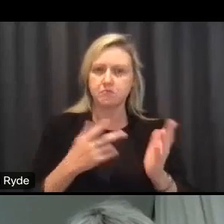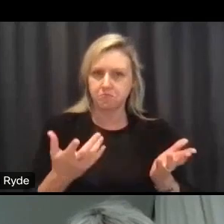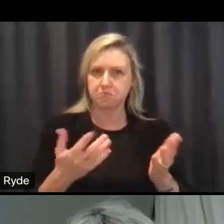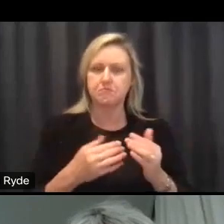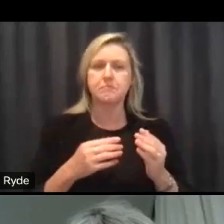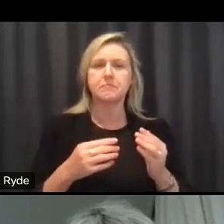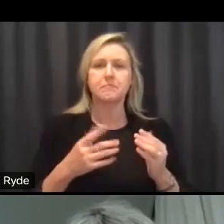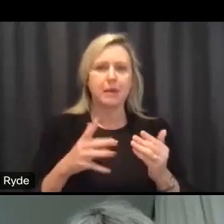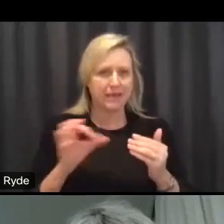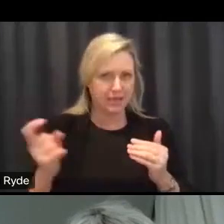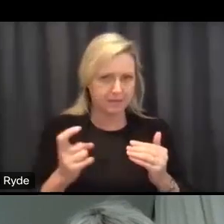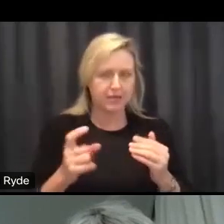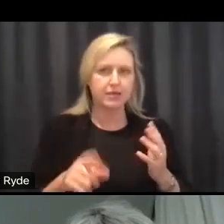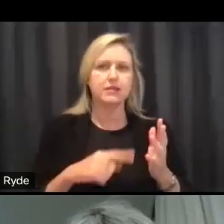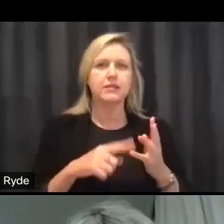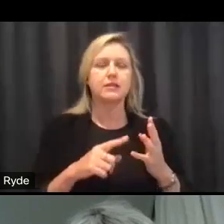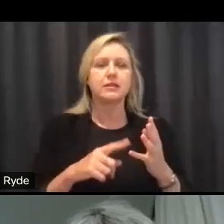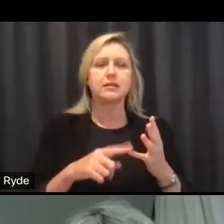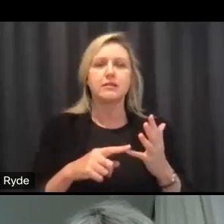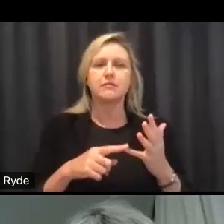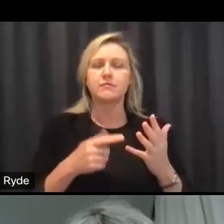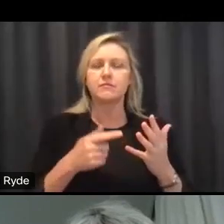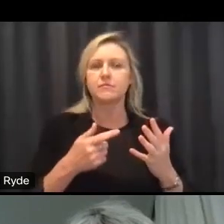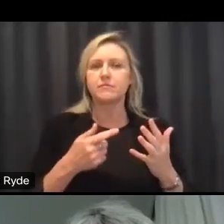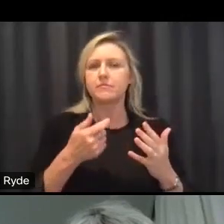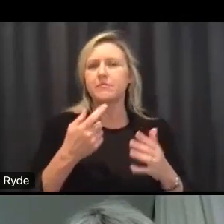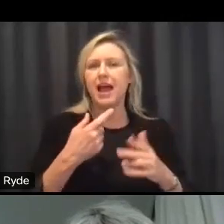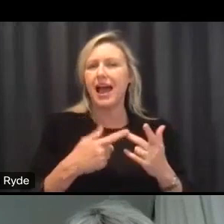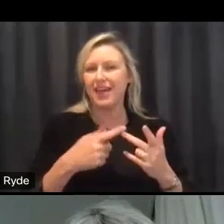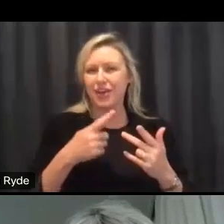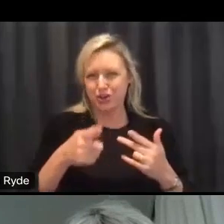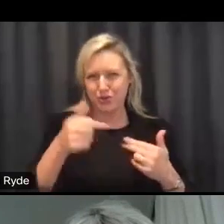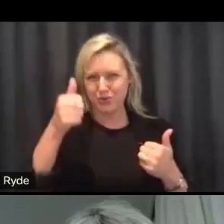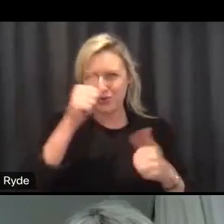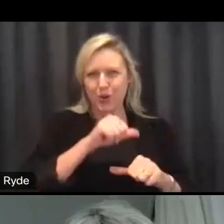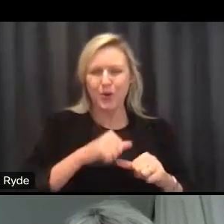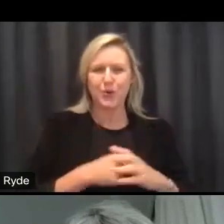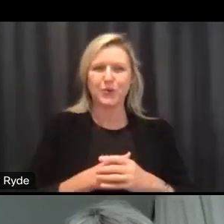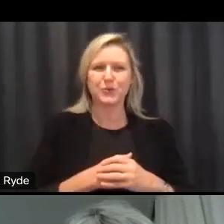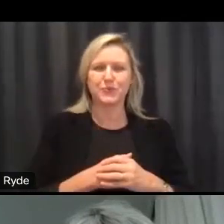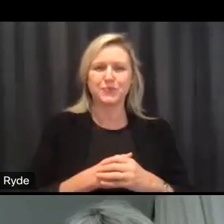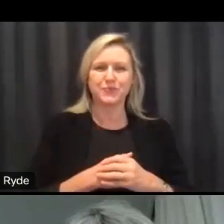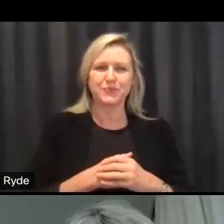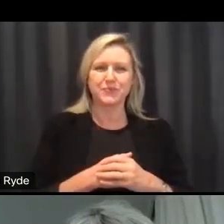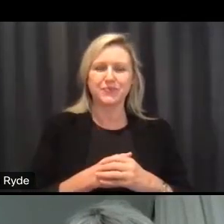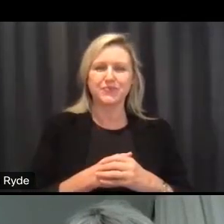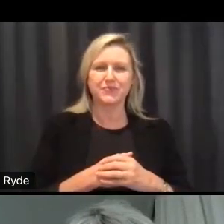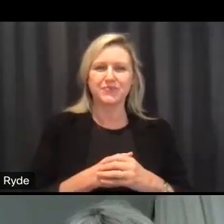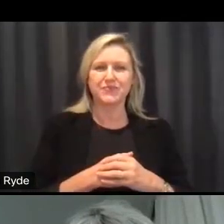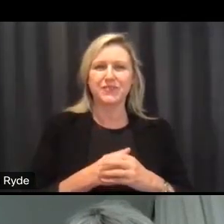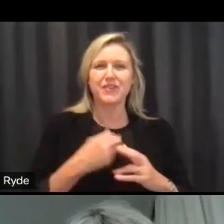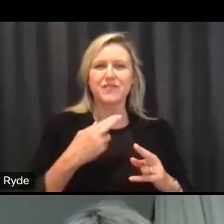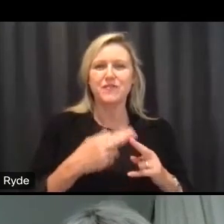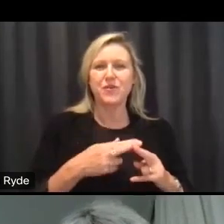and uh and a couple of very familiar faces i imagine especially to the every australian cows